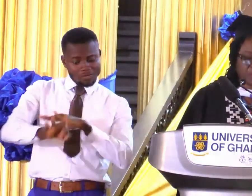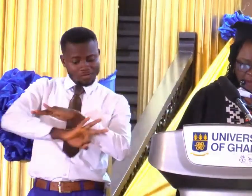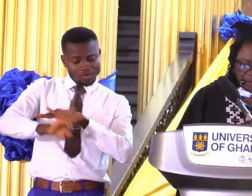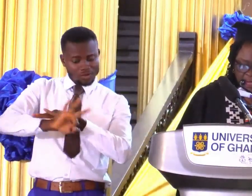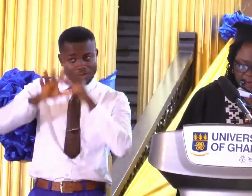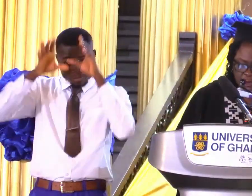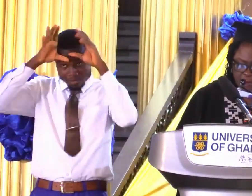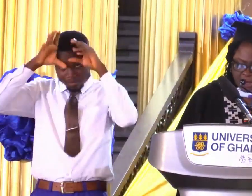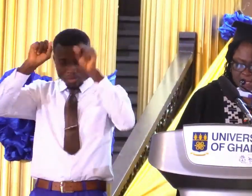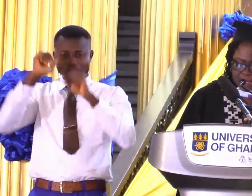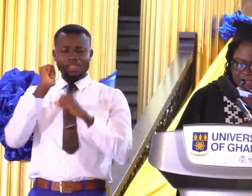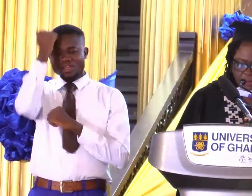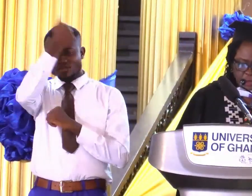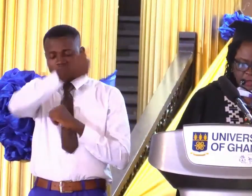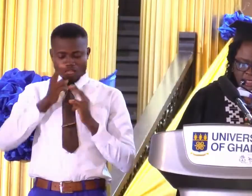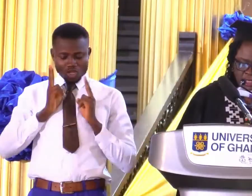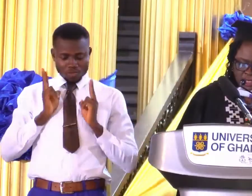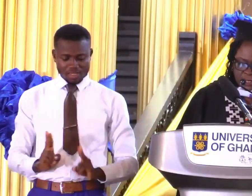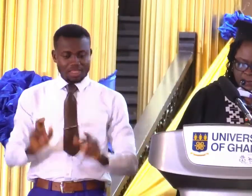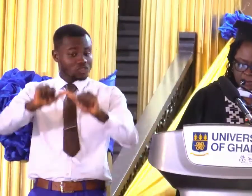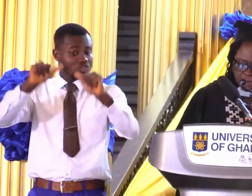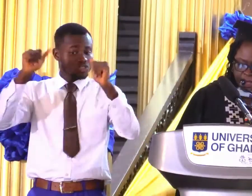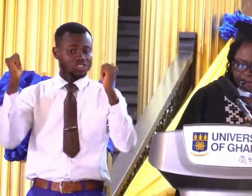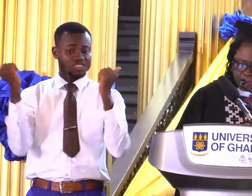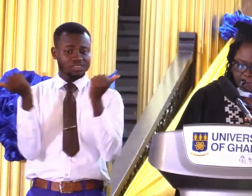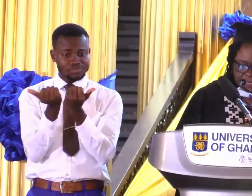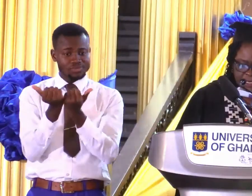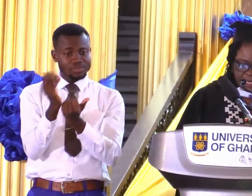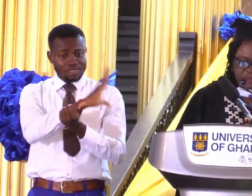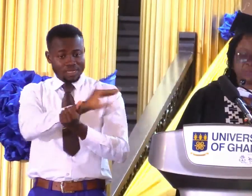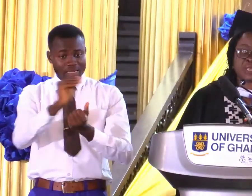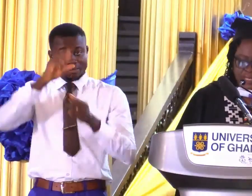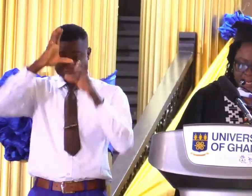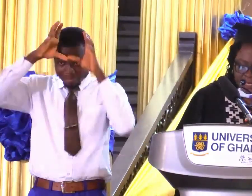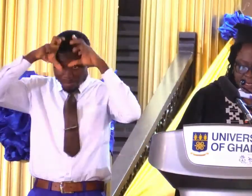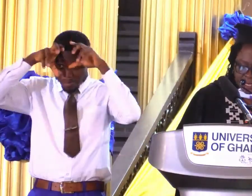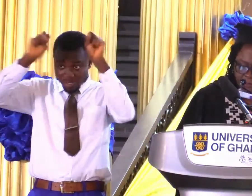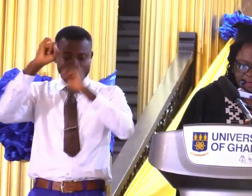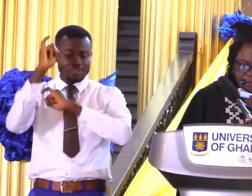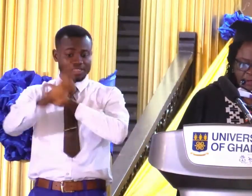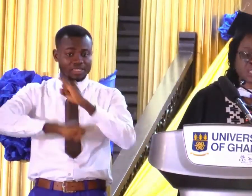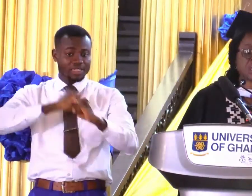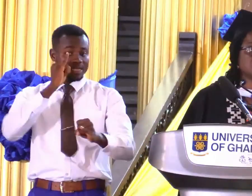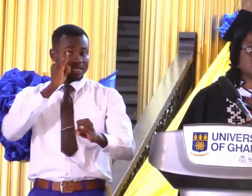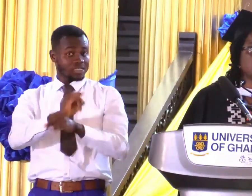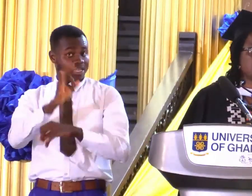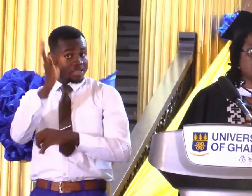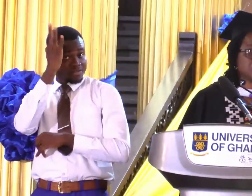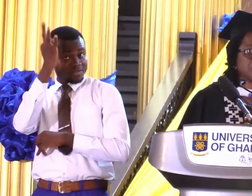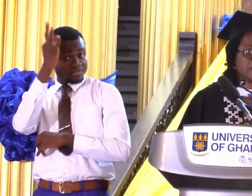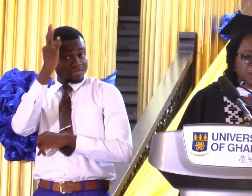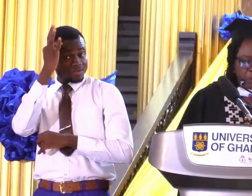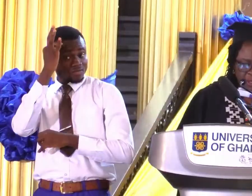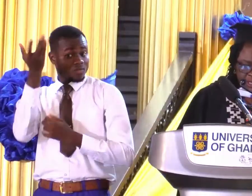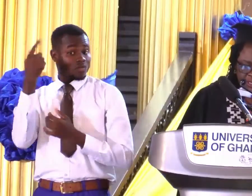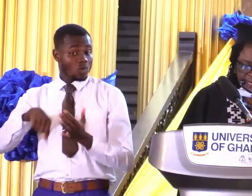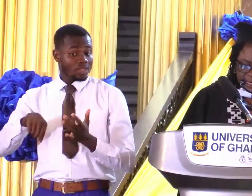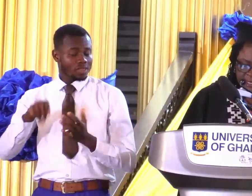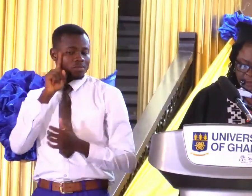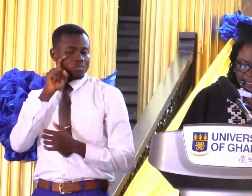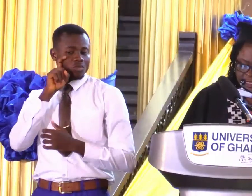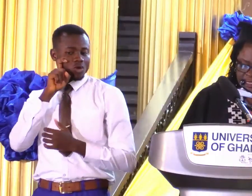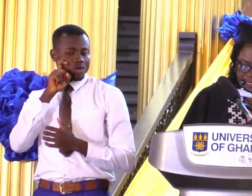of the African Humanities Association and president of the International Federation for Modern Languages